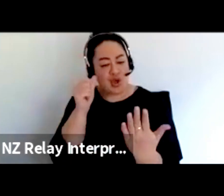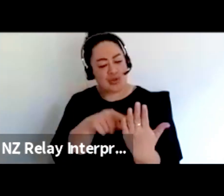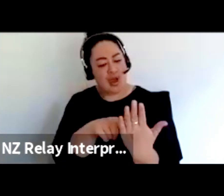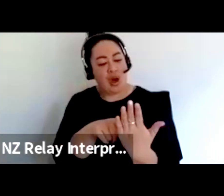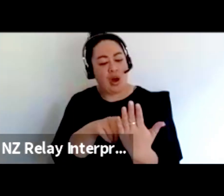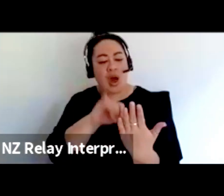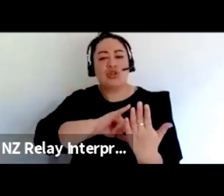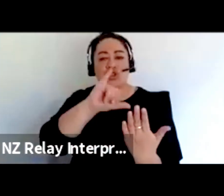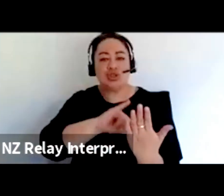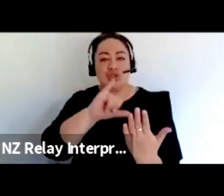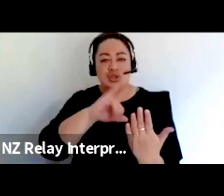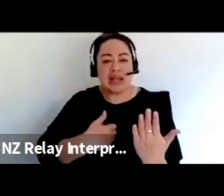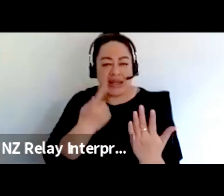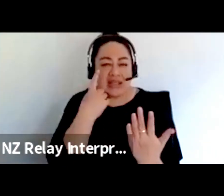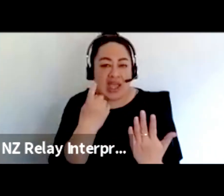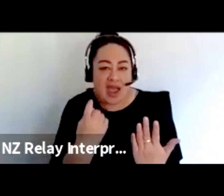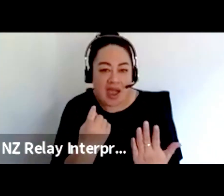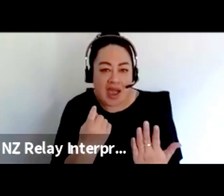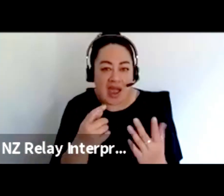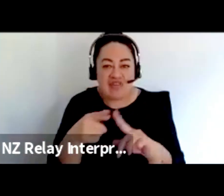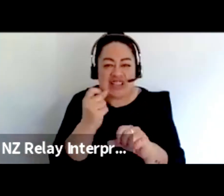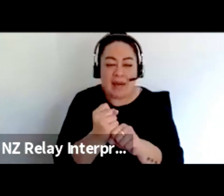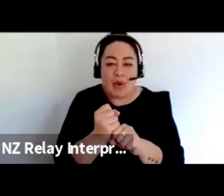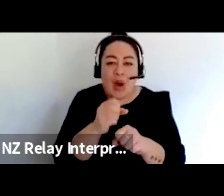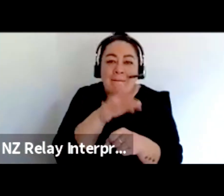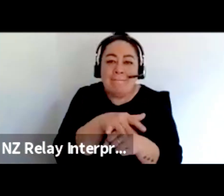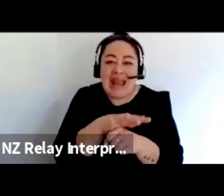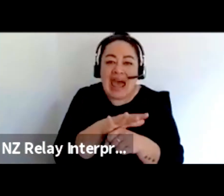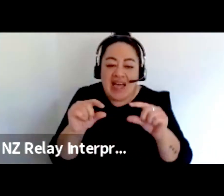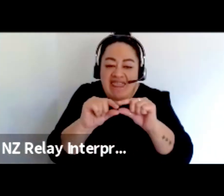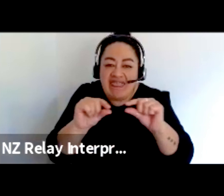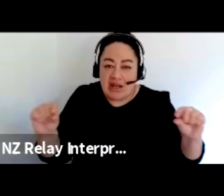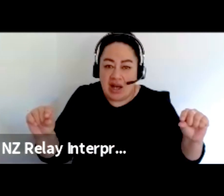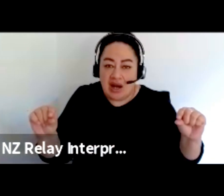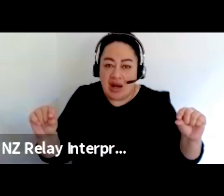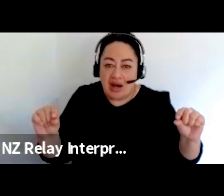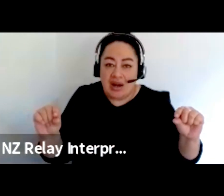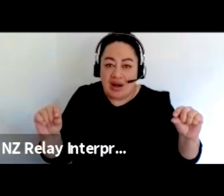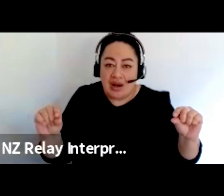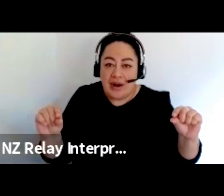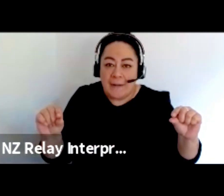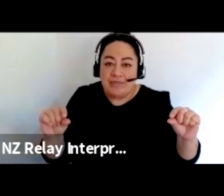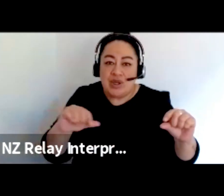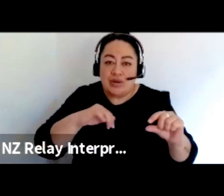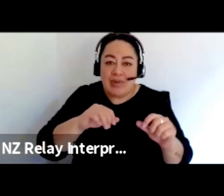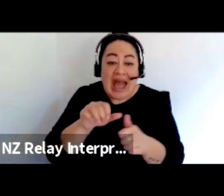care. So some of the blood thinner ones you need to hold on afterwards, just push a bit harder to reduce the